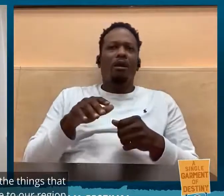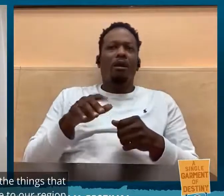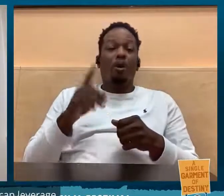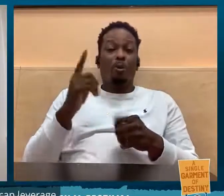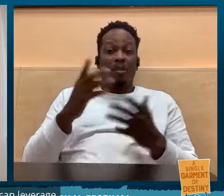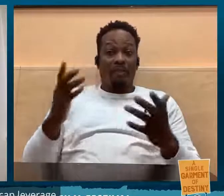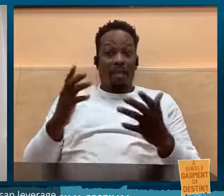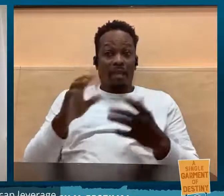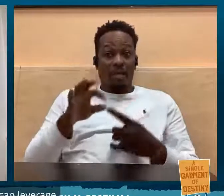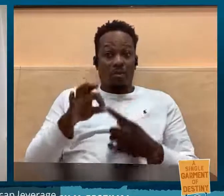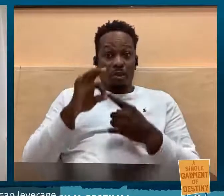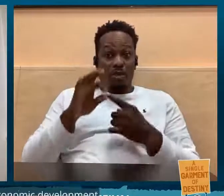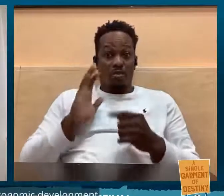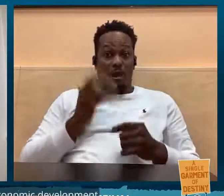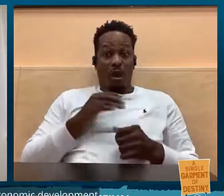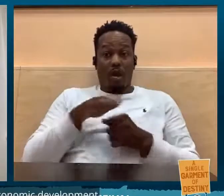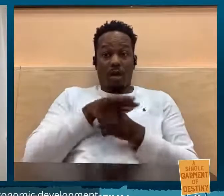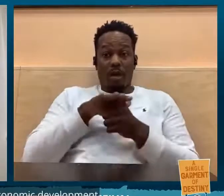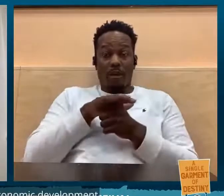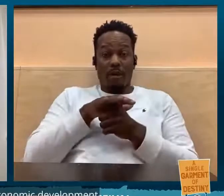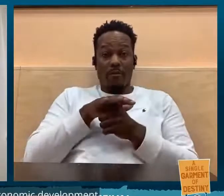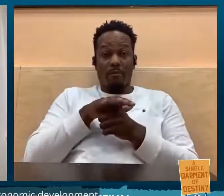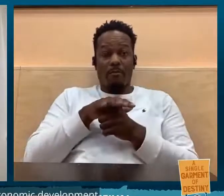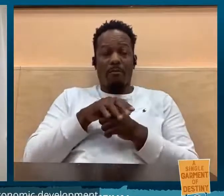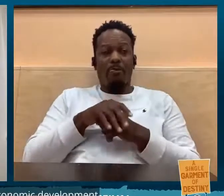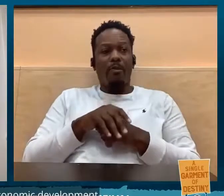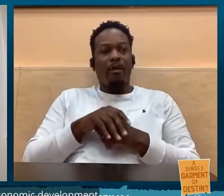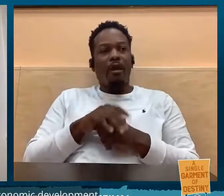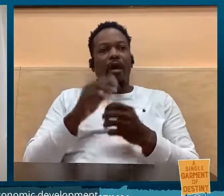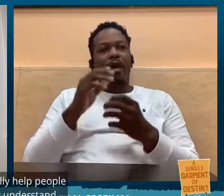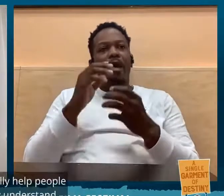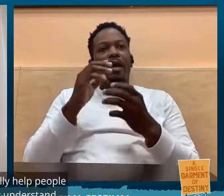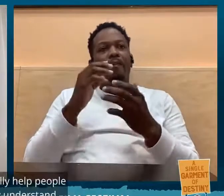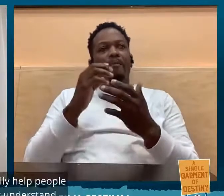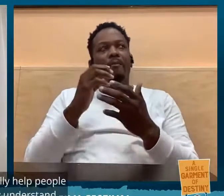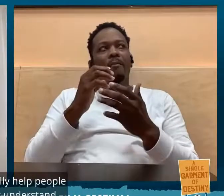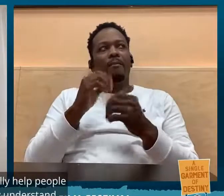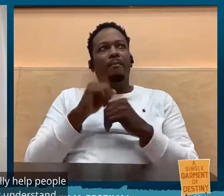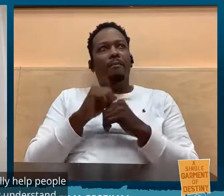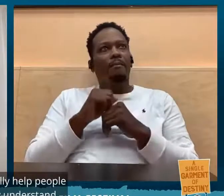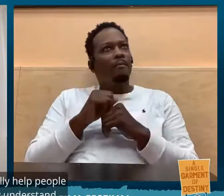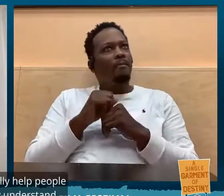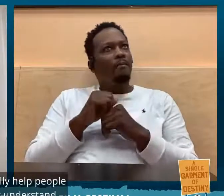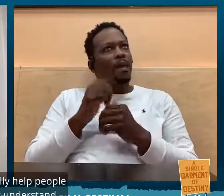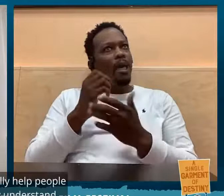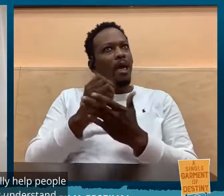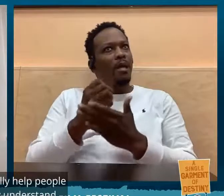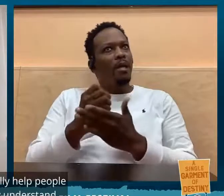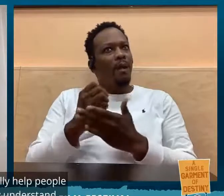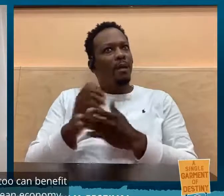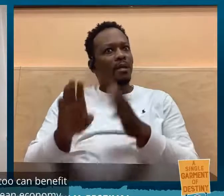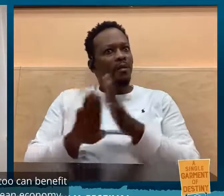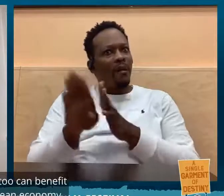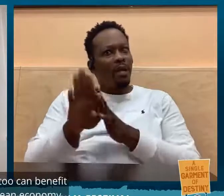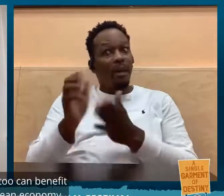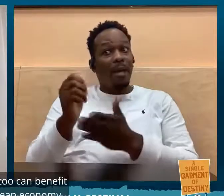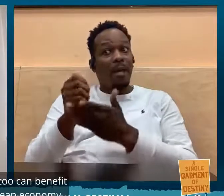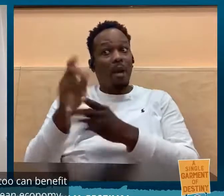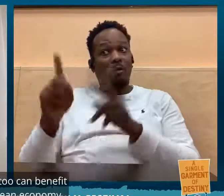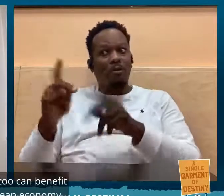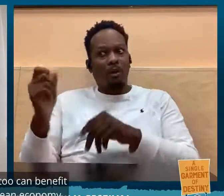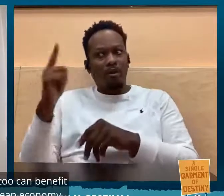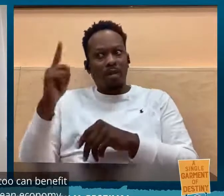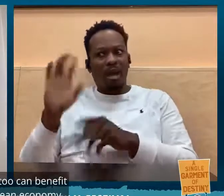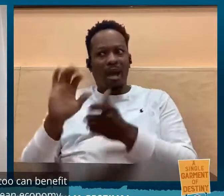to our region that we can leverage, bring jobs and economic development, and actually help people tangibly understand how they too